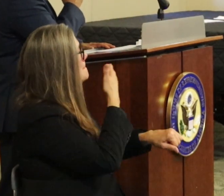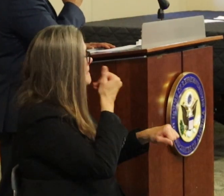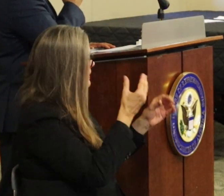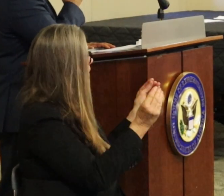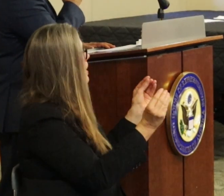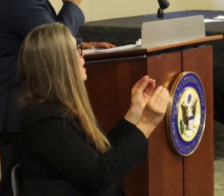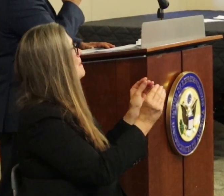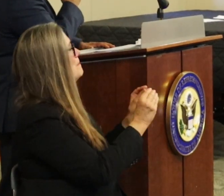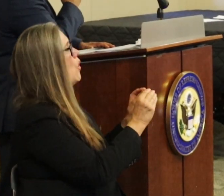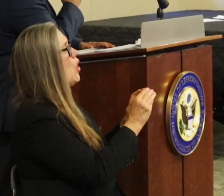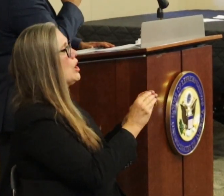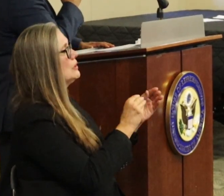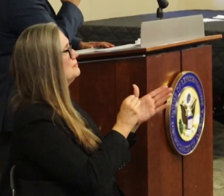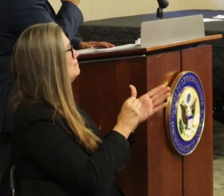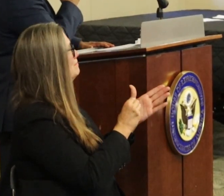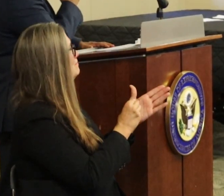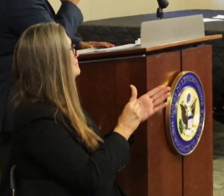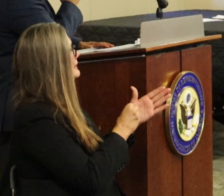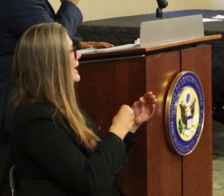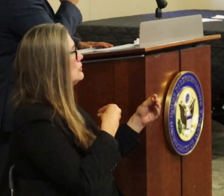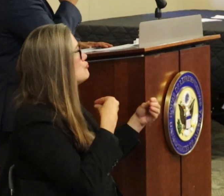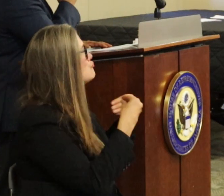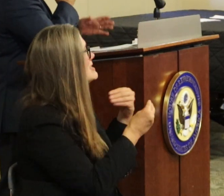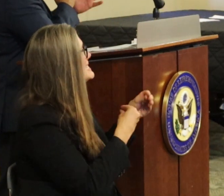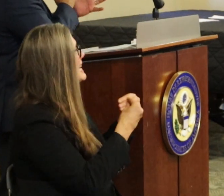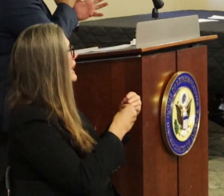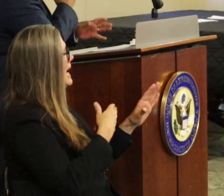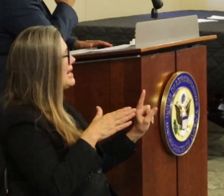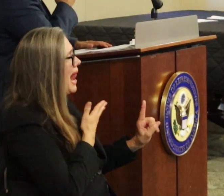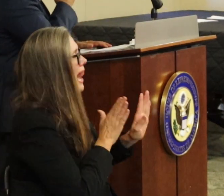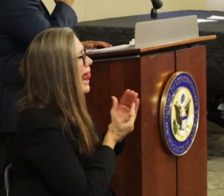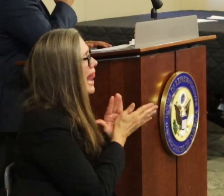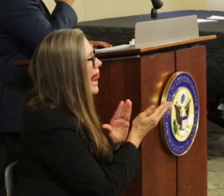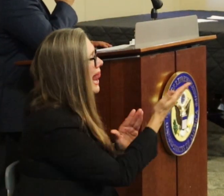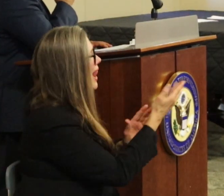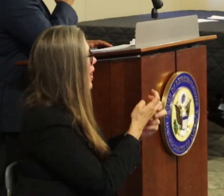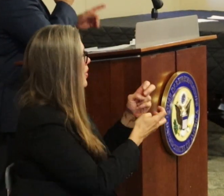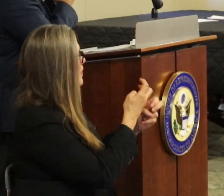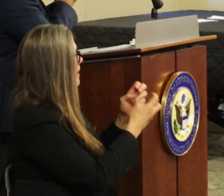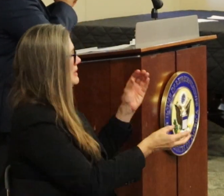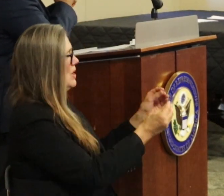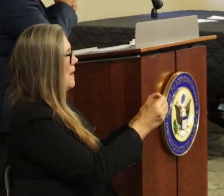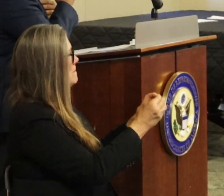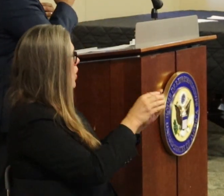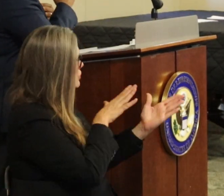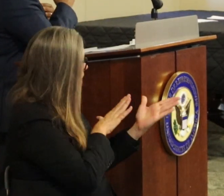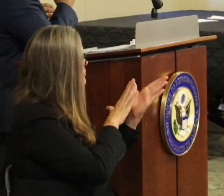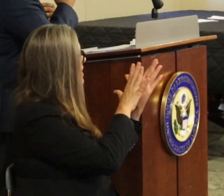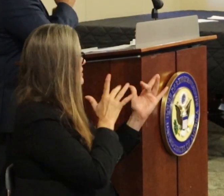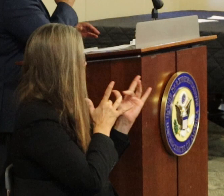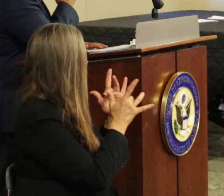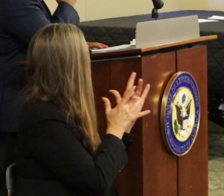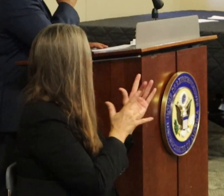resilient, meeting its responsibility, addressing the concerns you have. And I think that's the number one goal, at least that